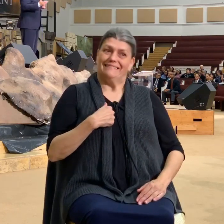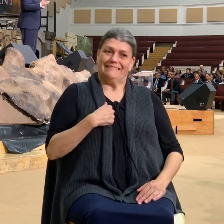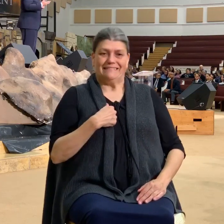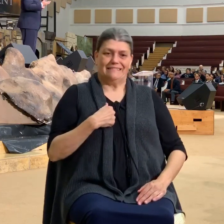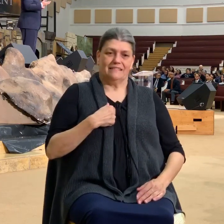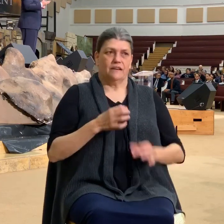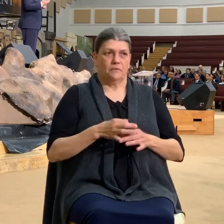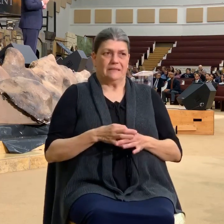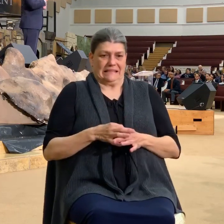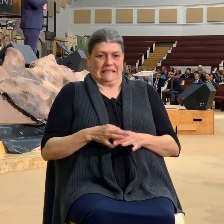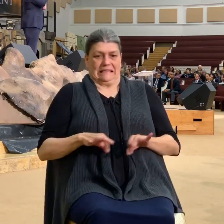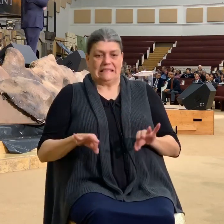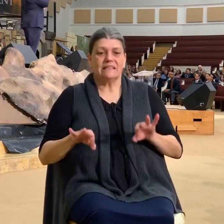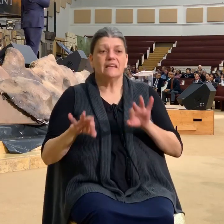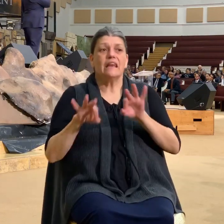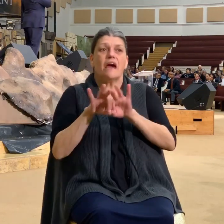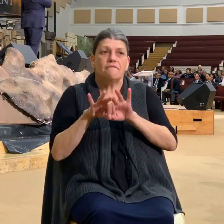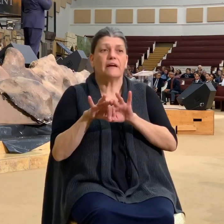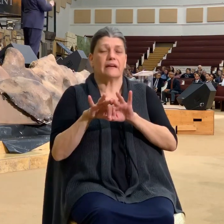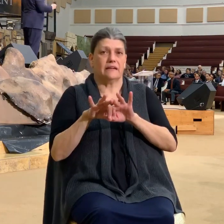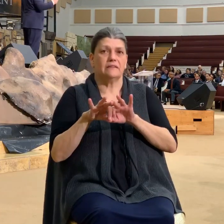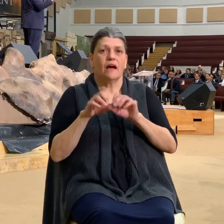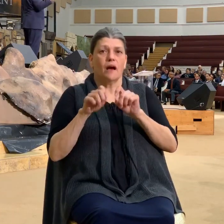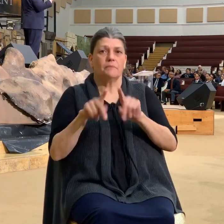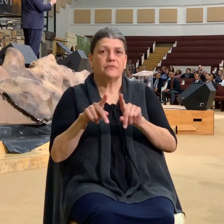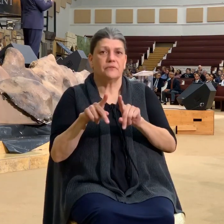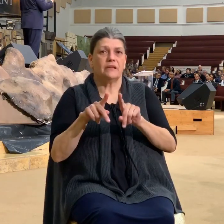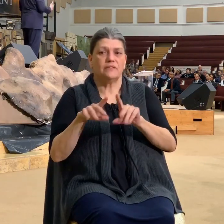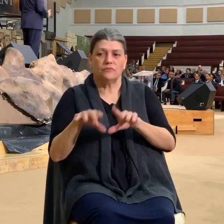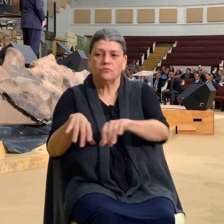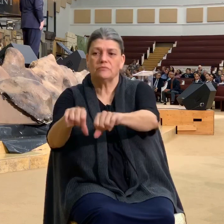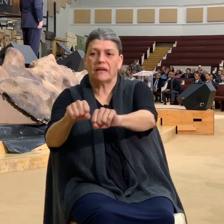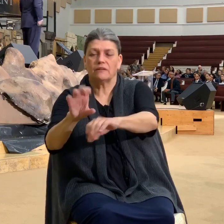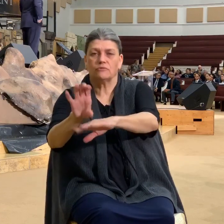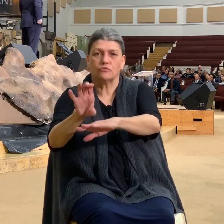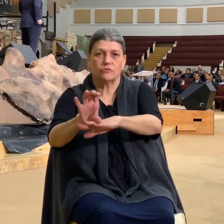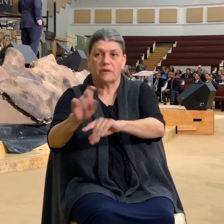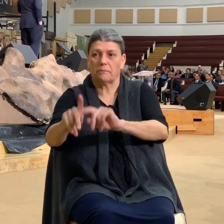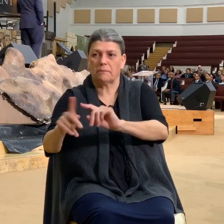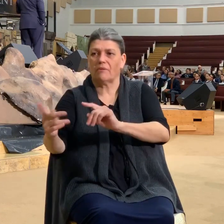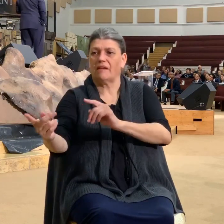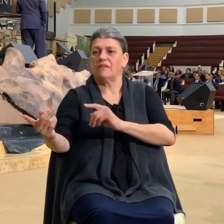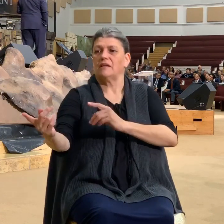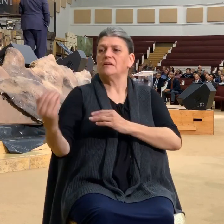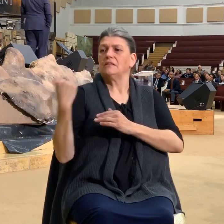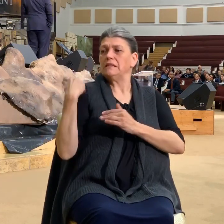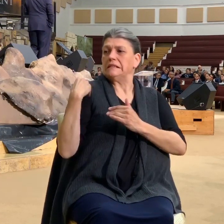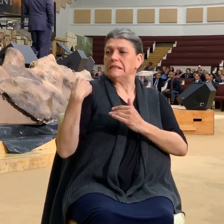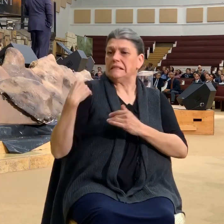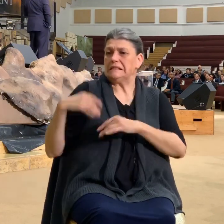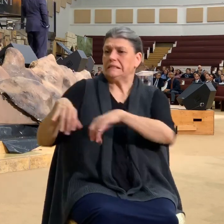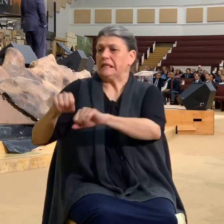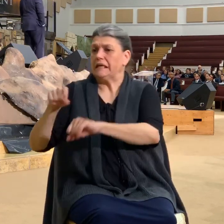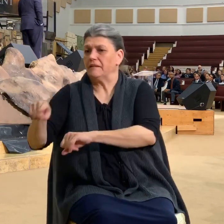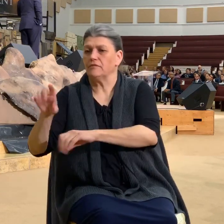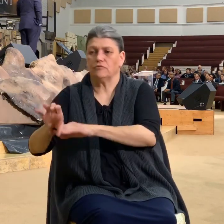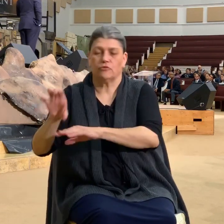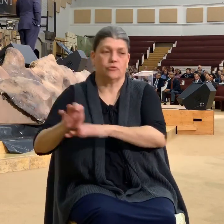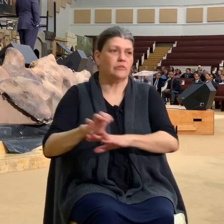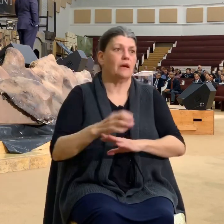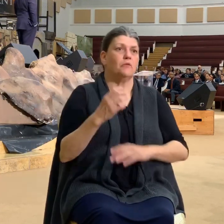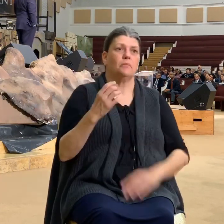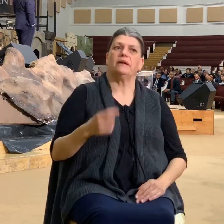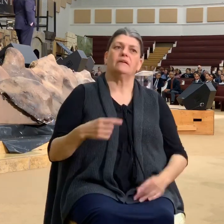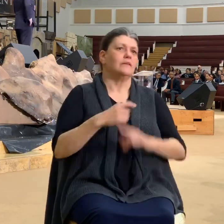significant opportunities to take some churches that people had asked me to come take. and it was going to be radically